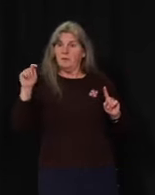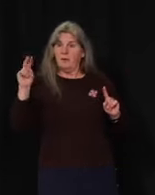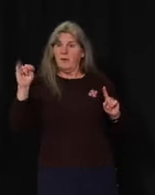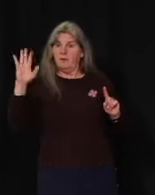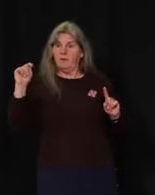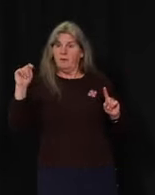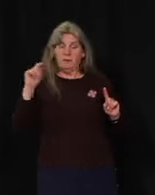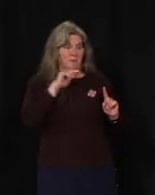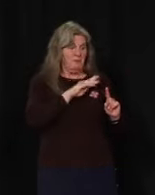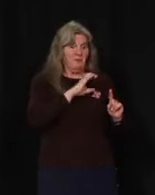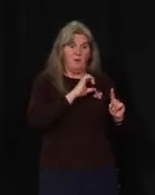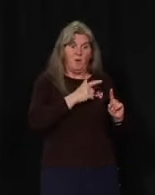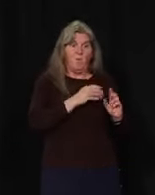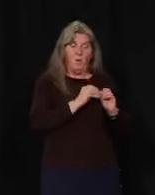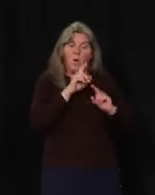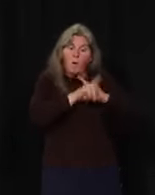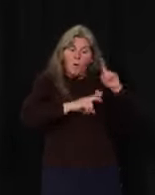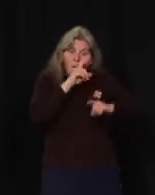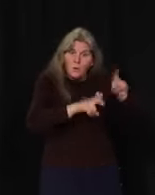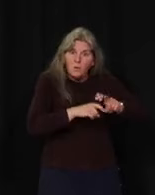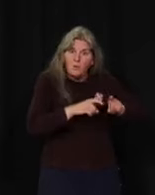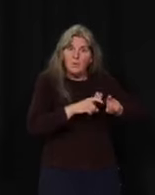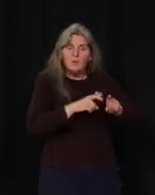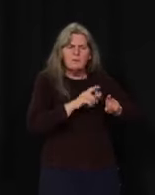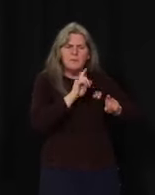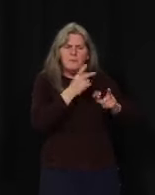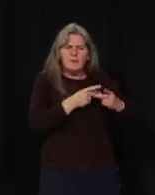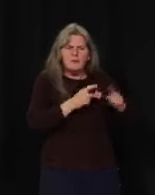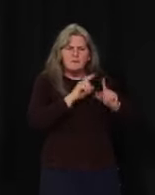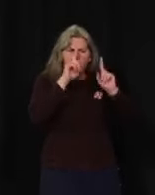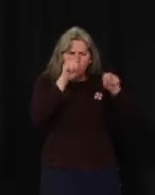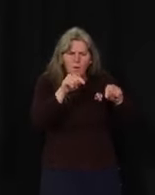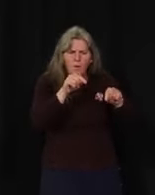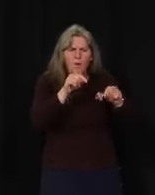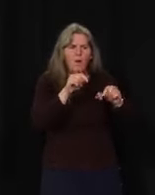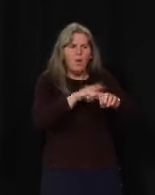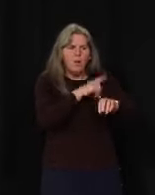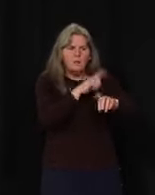other questions? For instance, do they also need to share where they're going or how long they plan to stay in the Yukon?